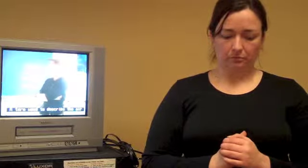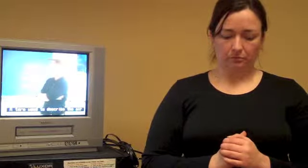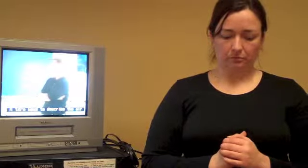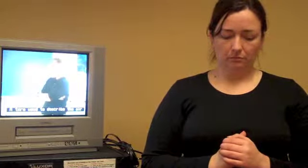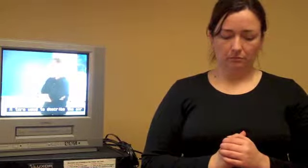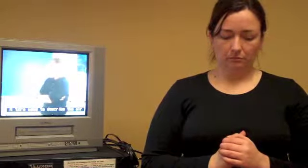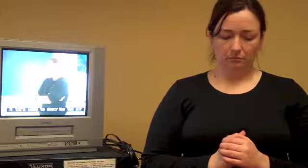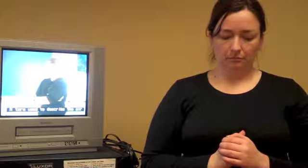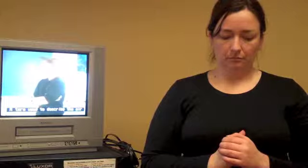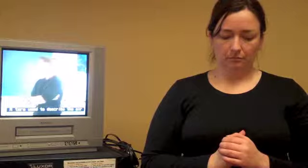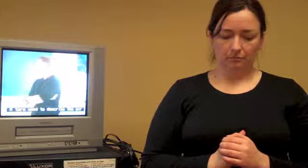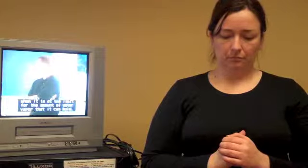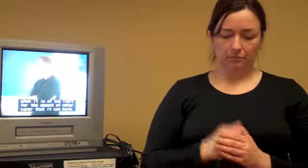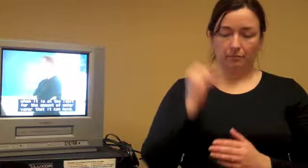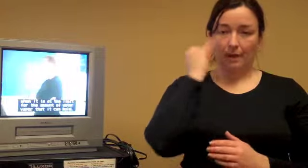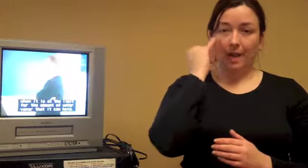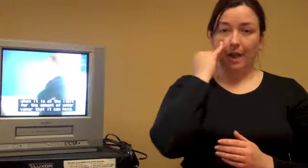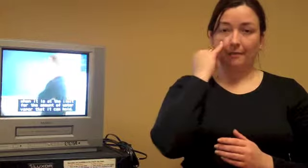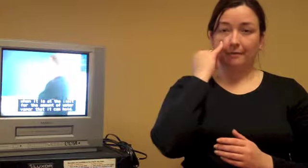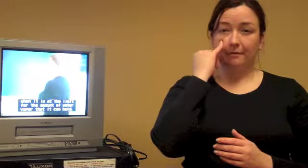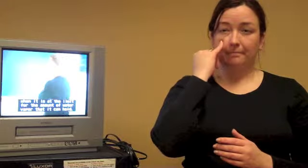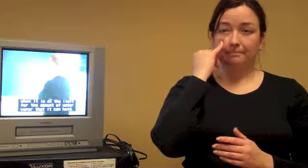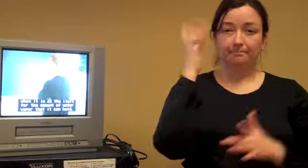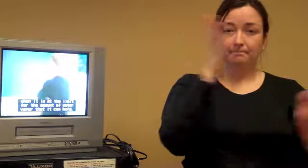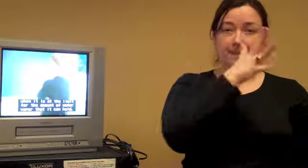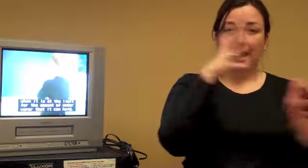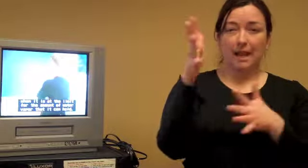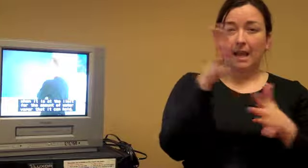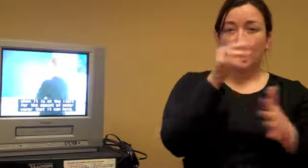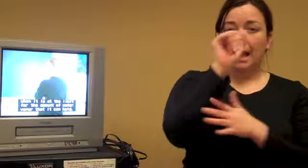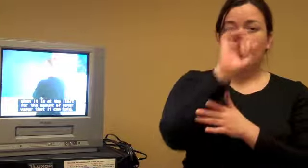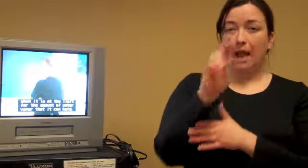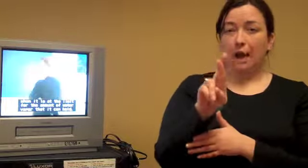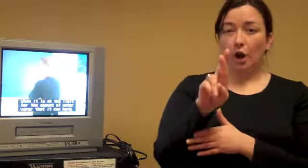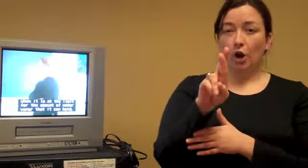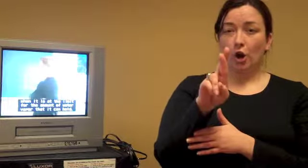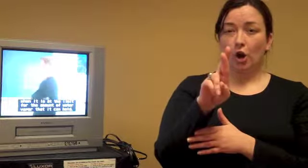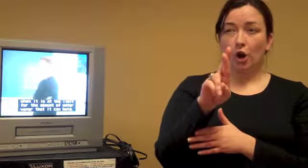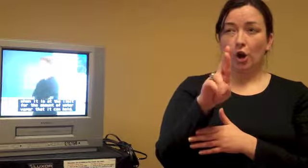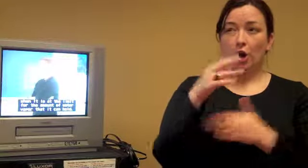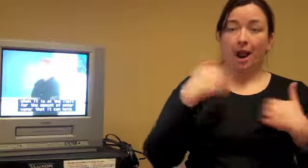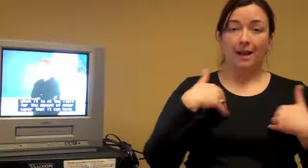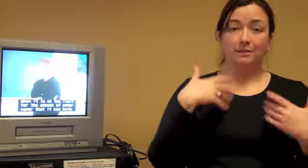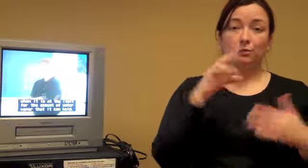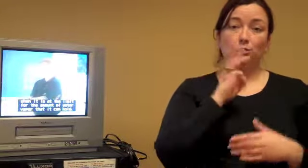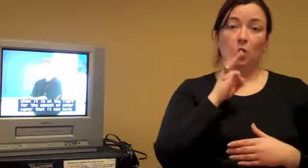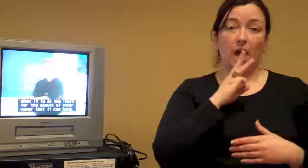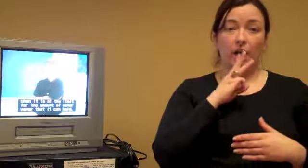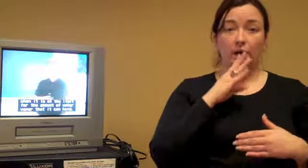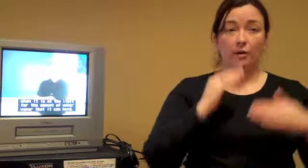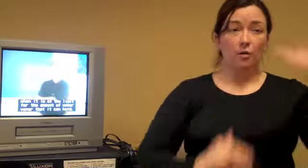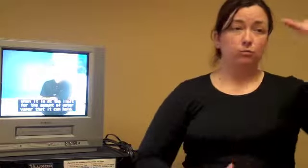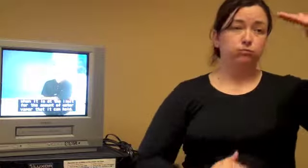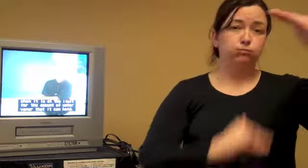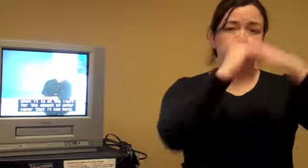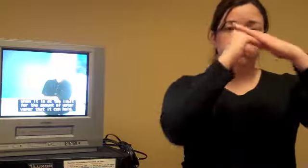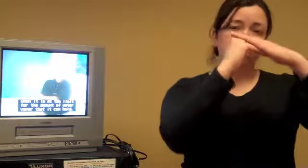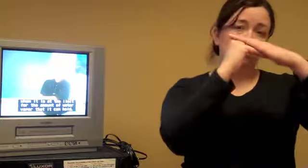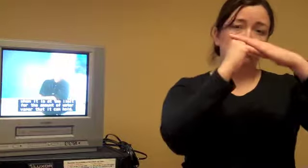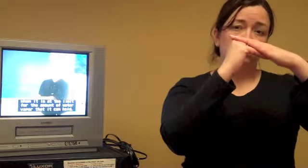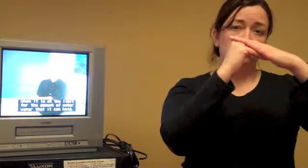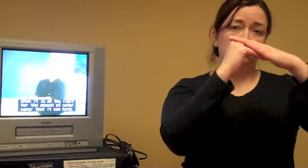Term used to describe the air when it is at the limit for the amount of water vapor that it can hold.